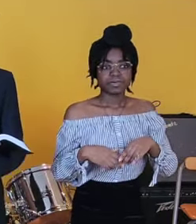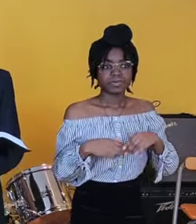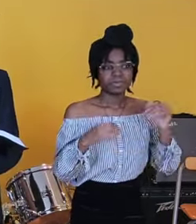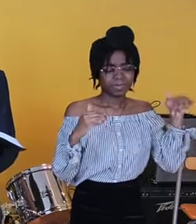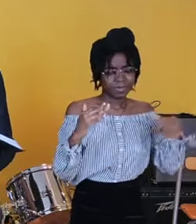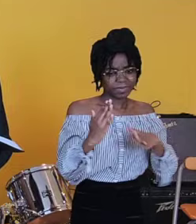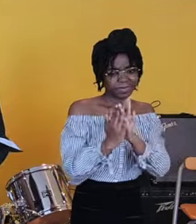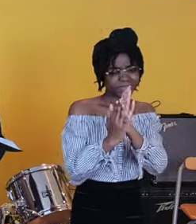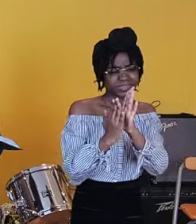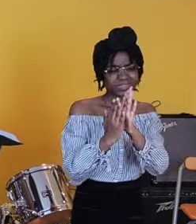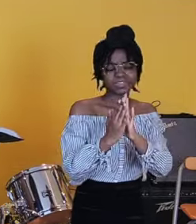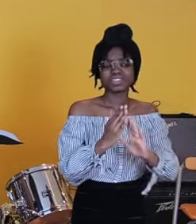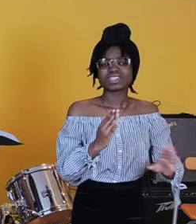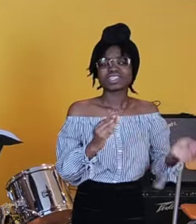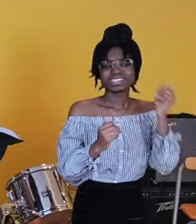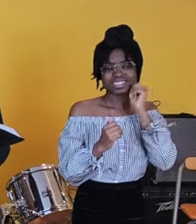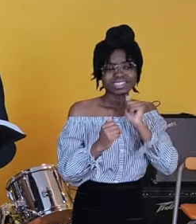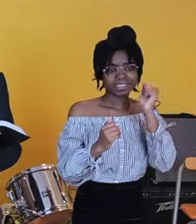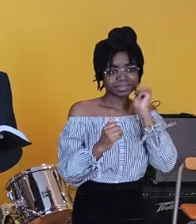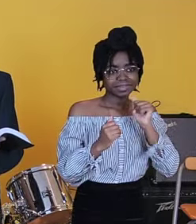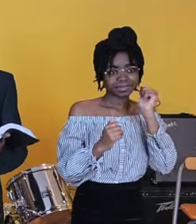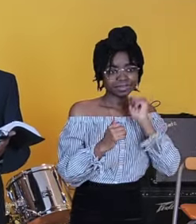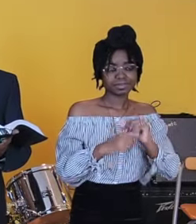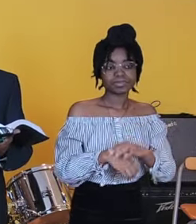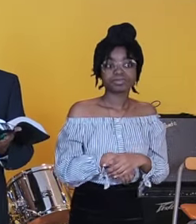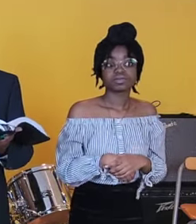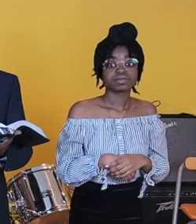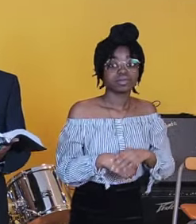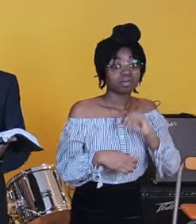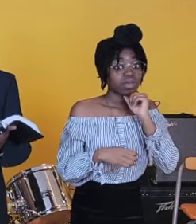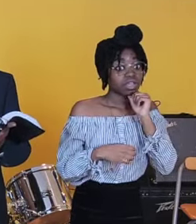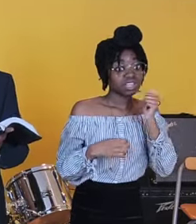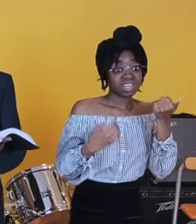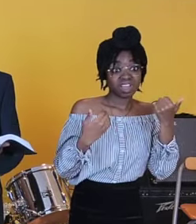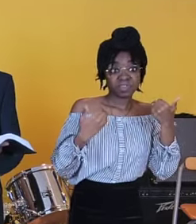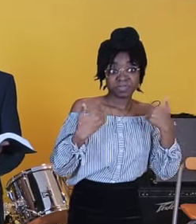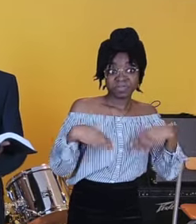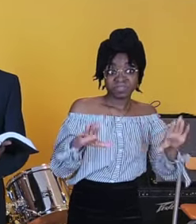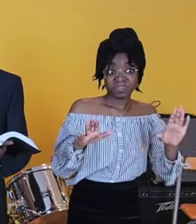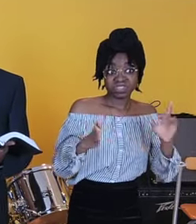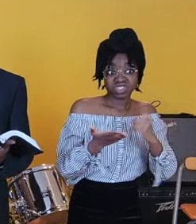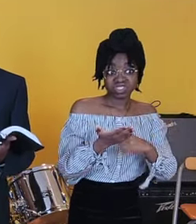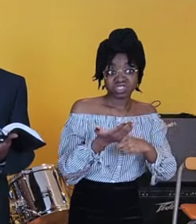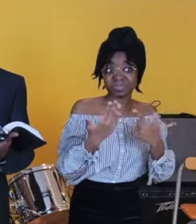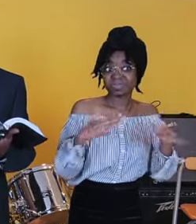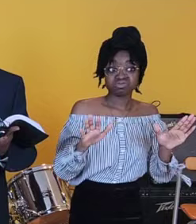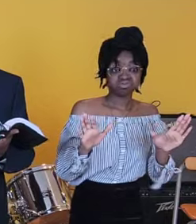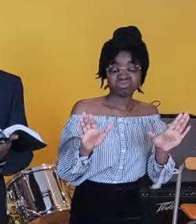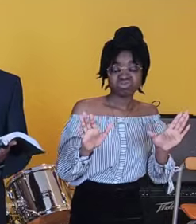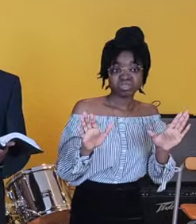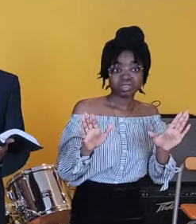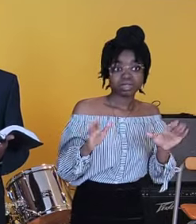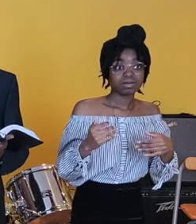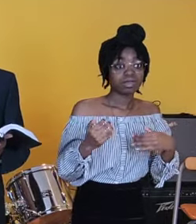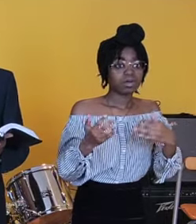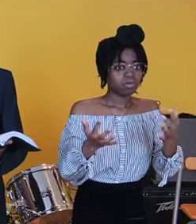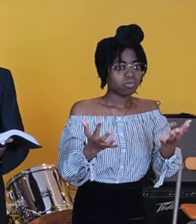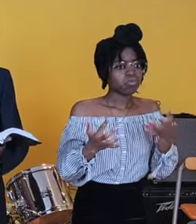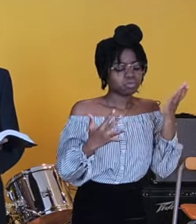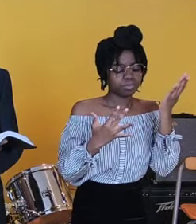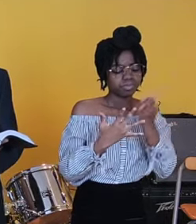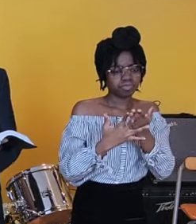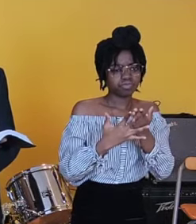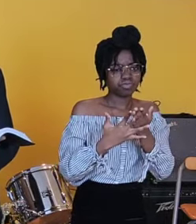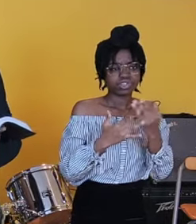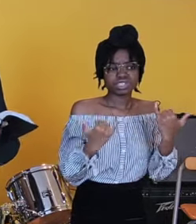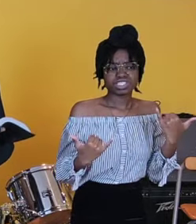face daily. While we haven't finished this series or this topic, I'd like for us to take a break